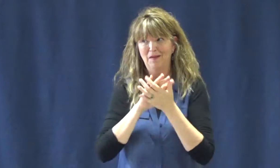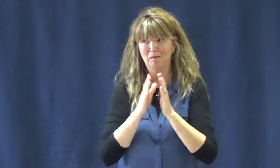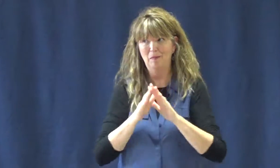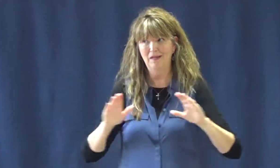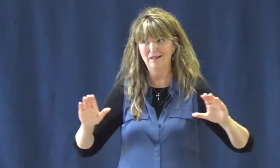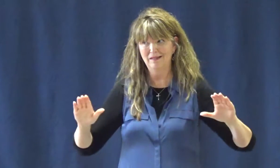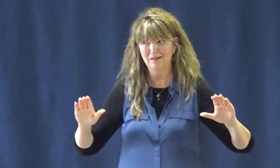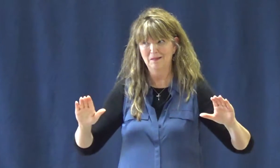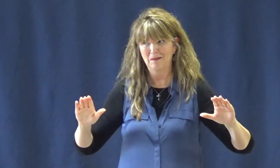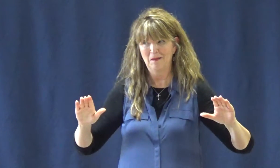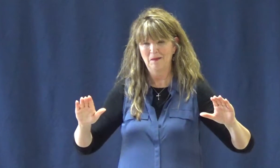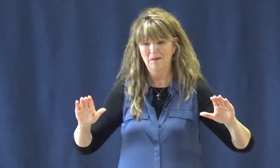in love and peace,